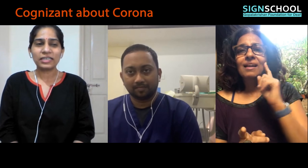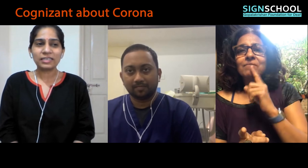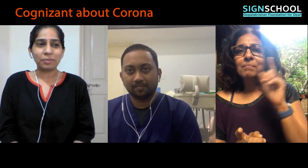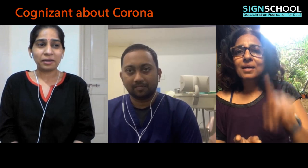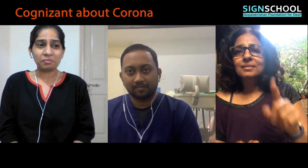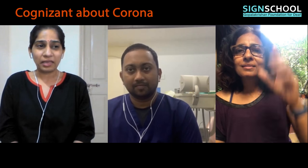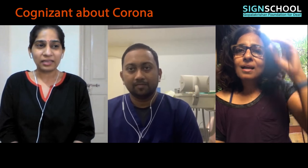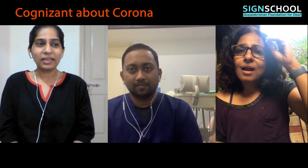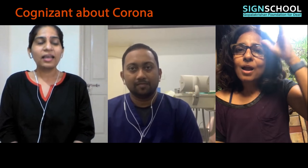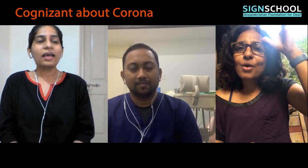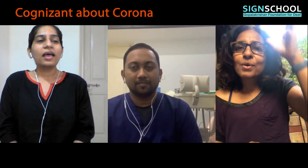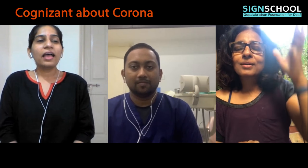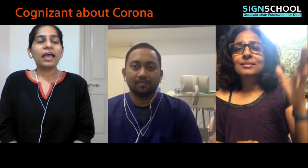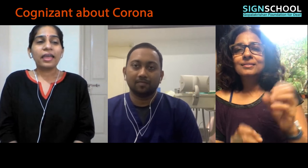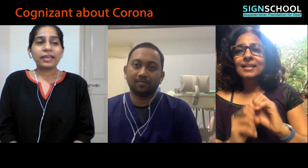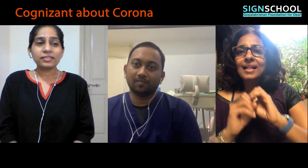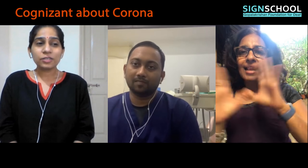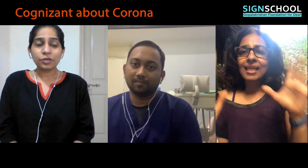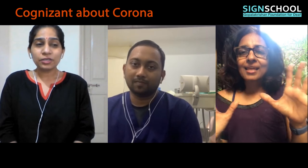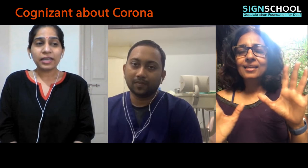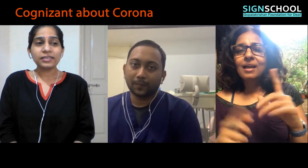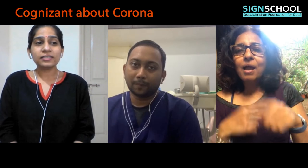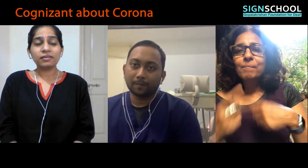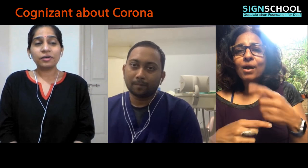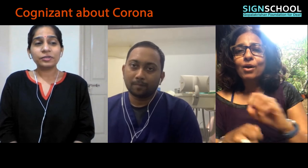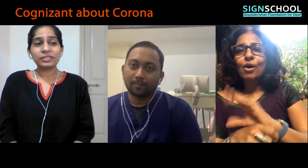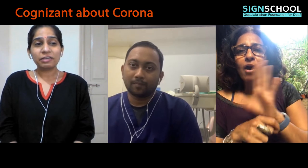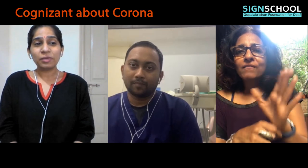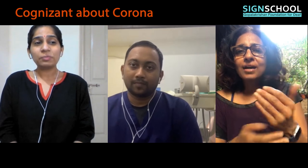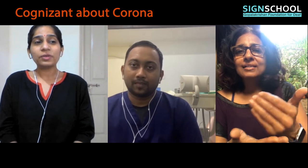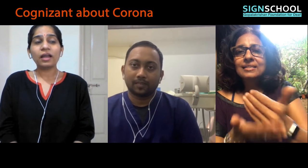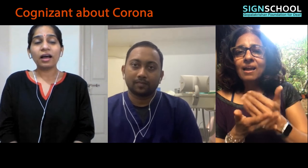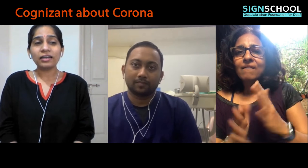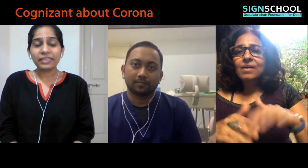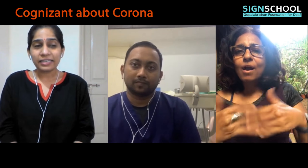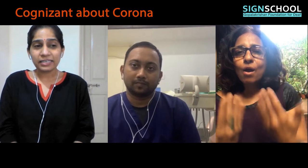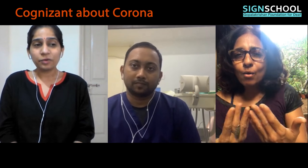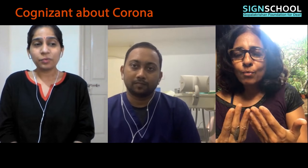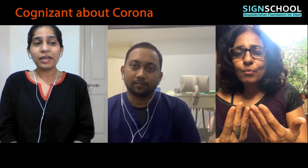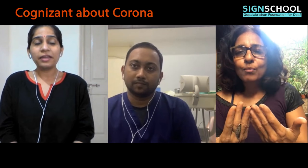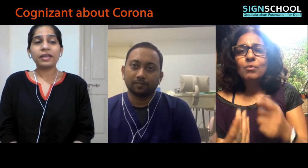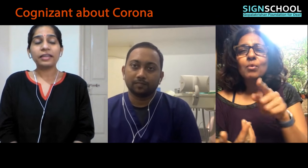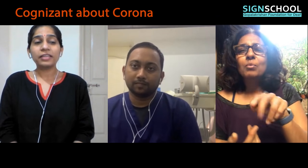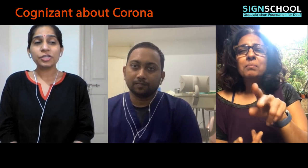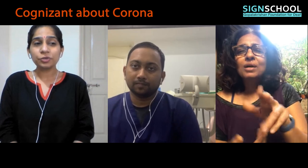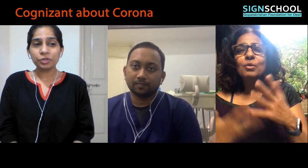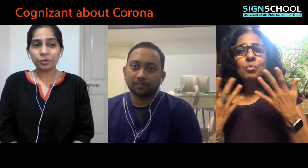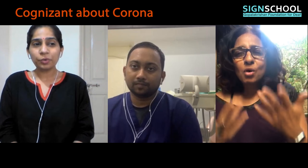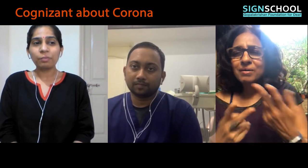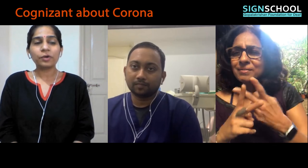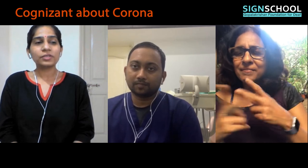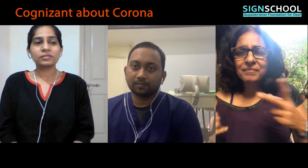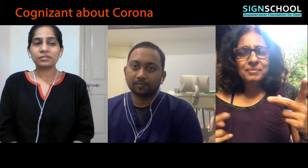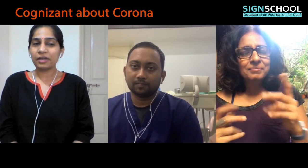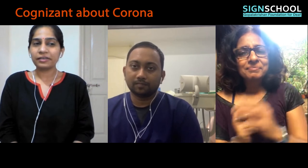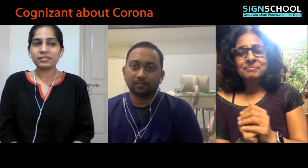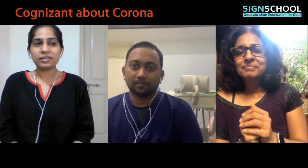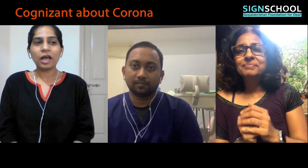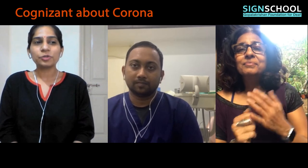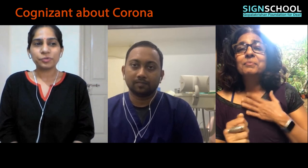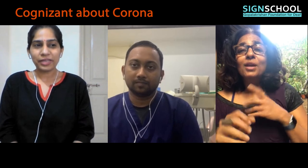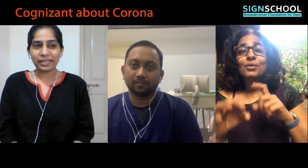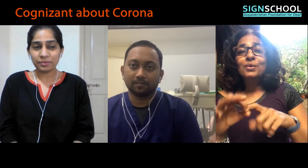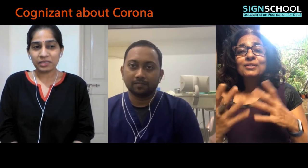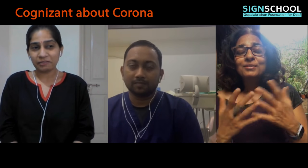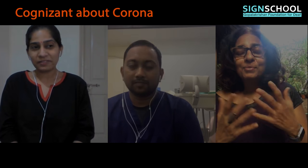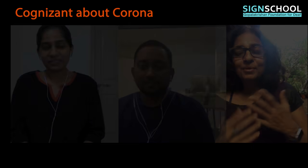is not an easy pandemic. It is good that the deaf people are getting aware and they should know about the virus